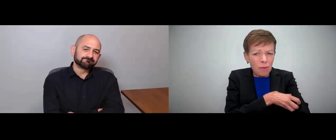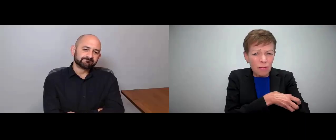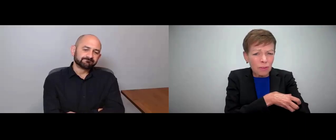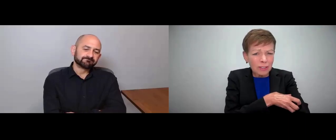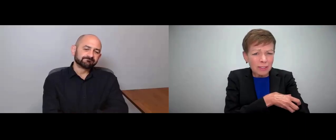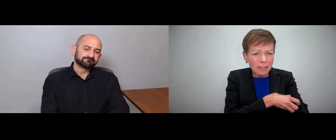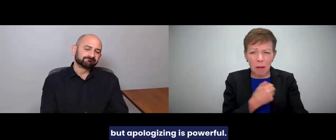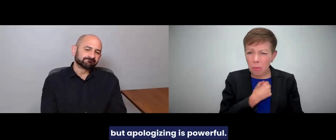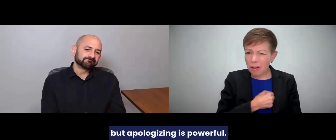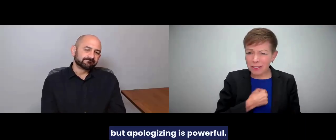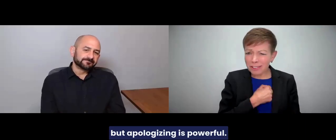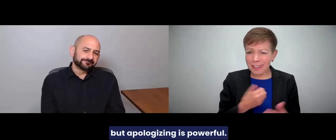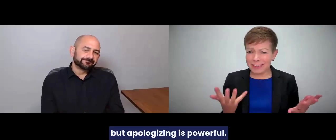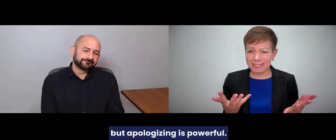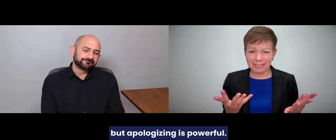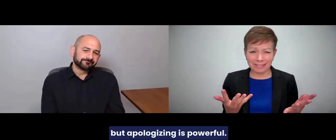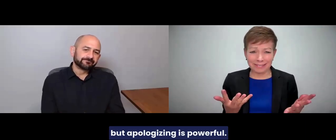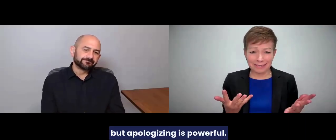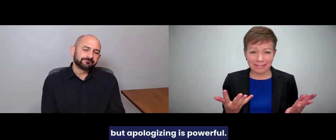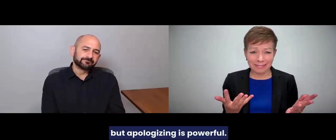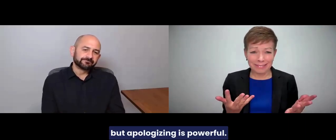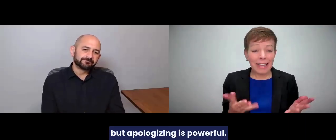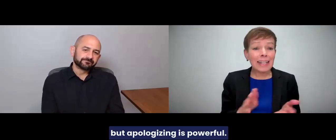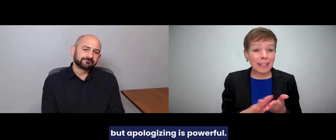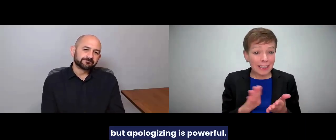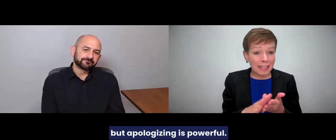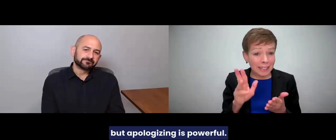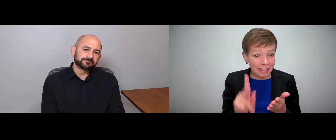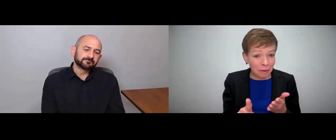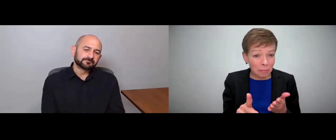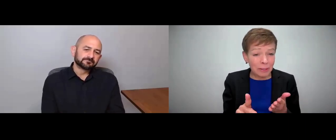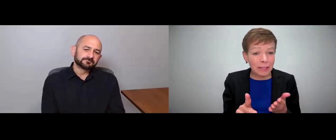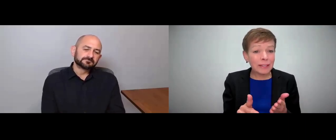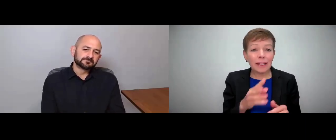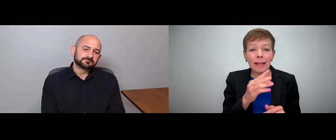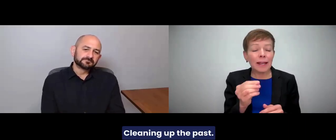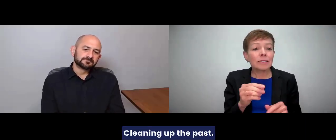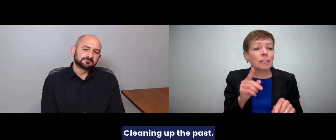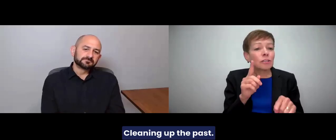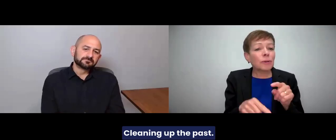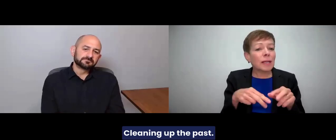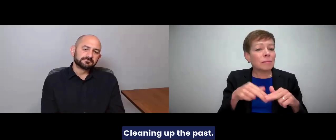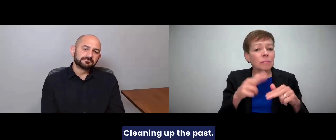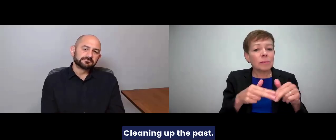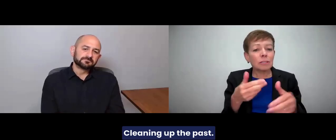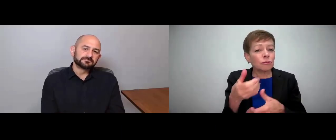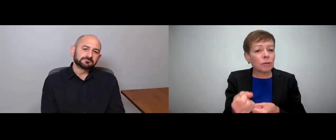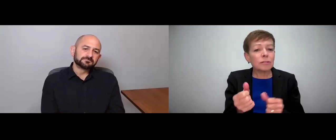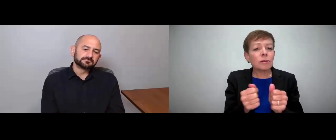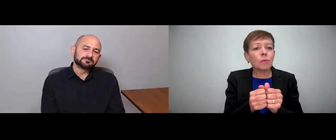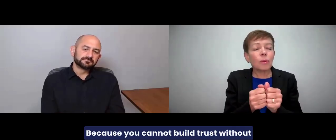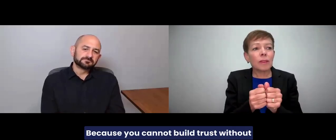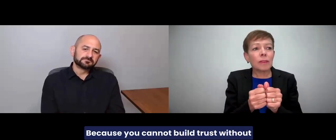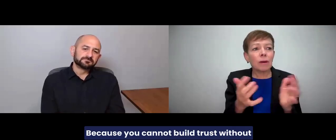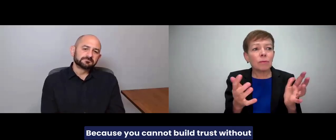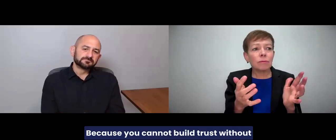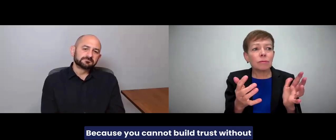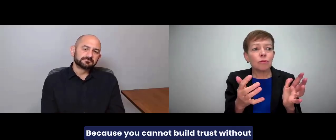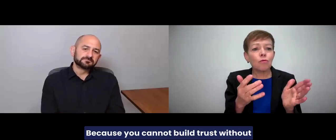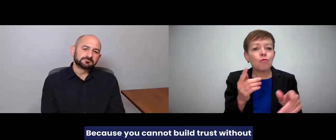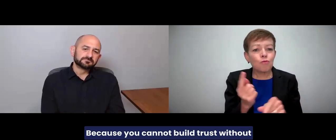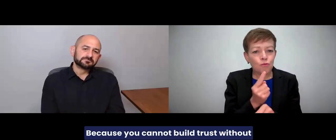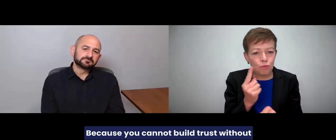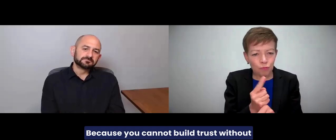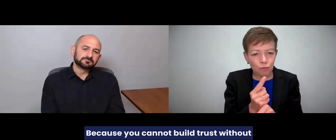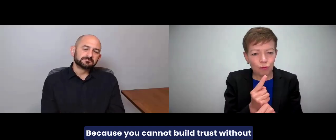apologize, but apologizing is powerful. cleaning up the past, because you